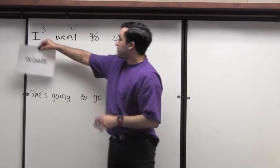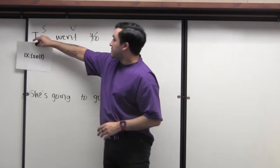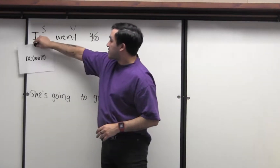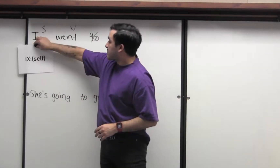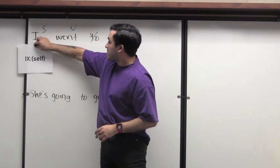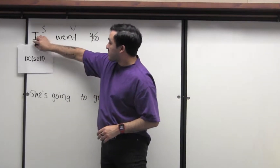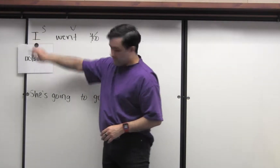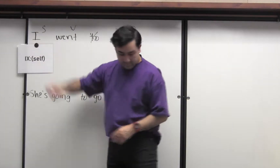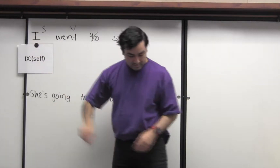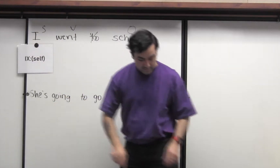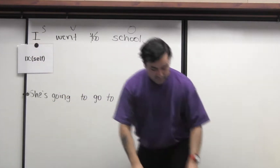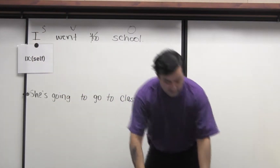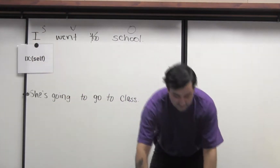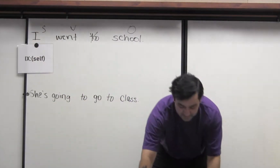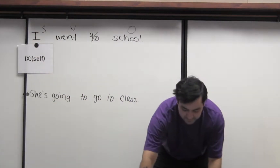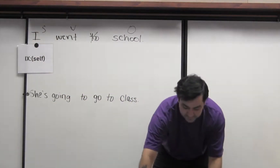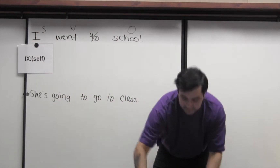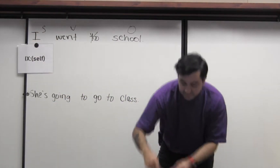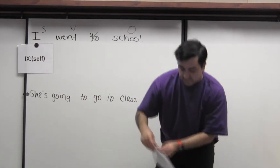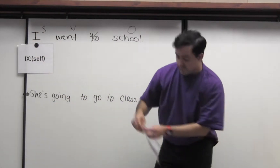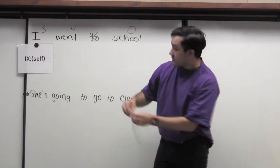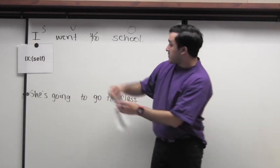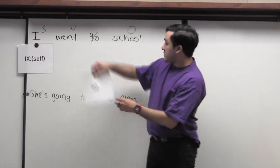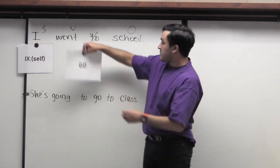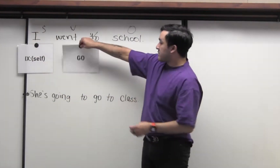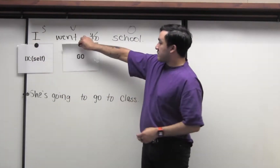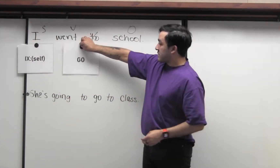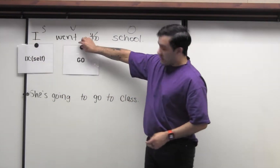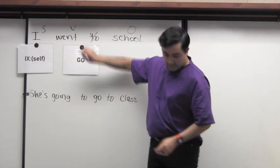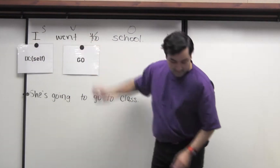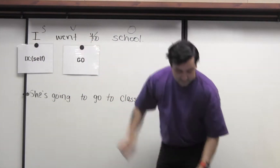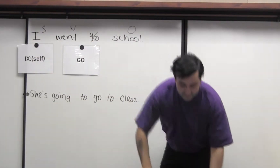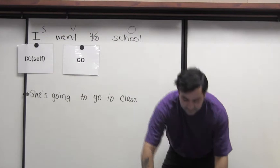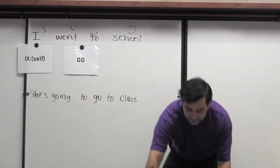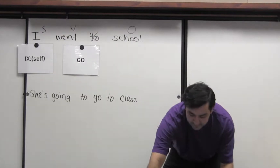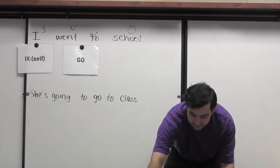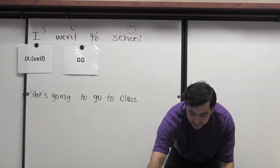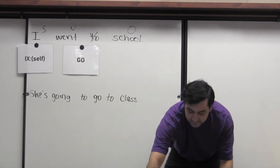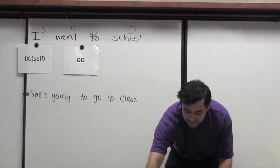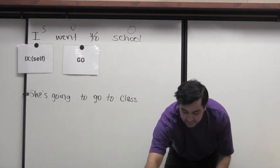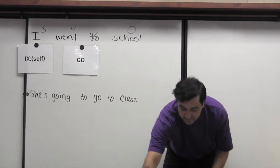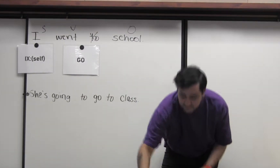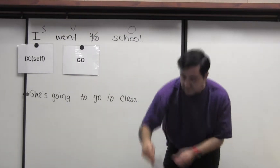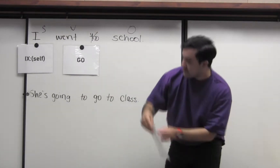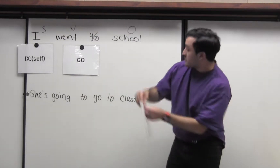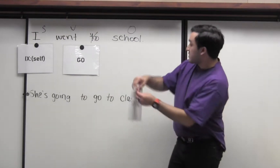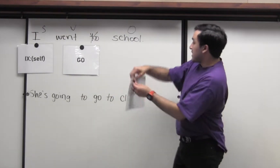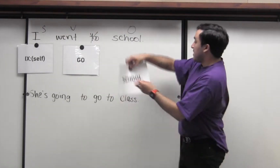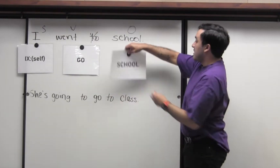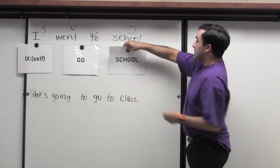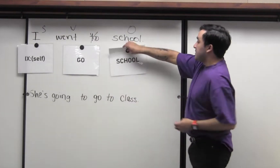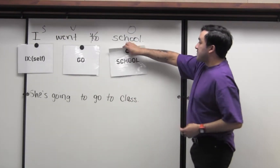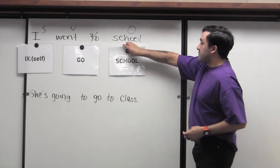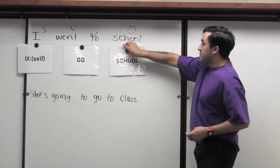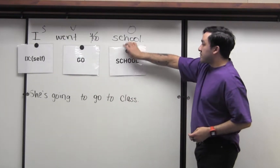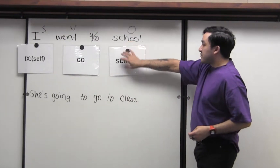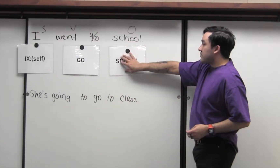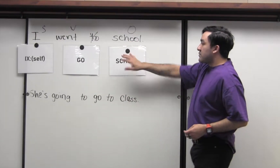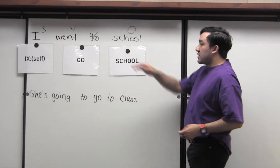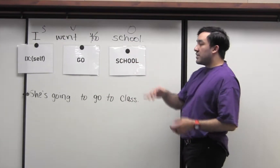sentence is school. As always, our sign is showing that our signs are showing that we're writing in gloss. Everything's in caps. We